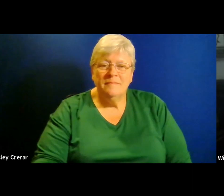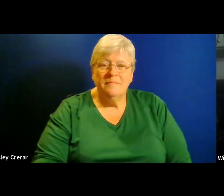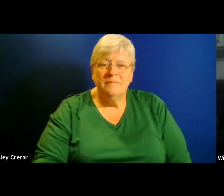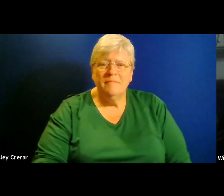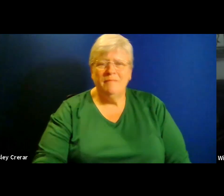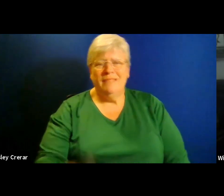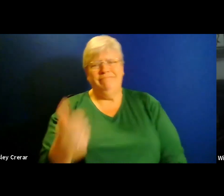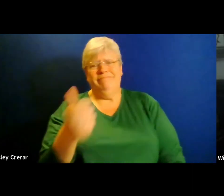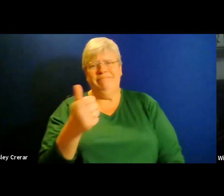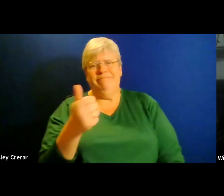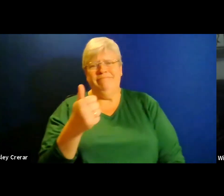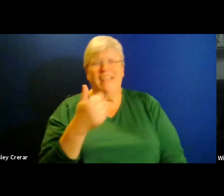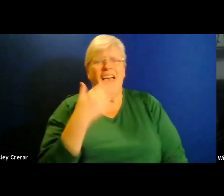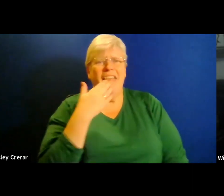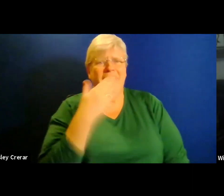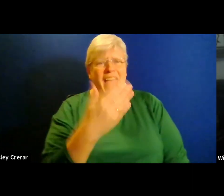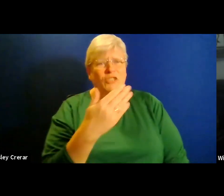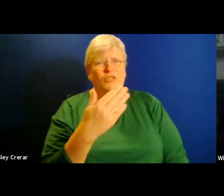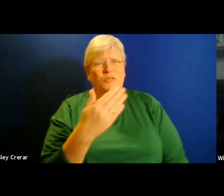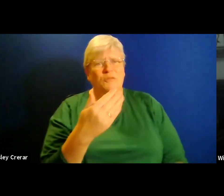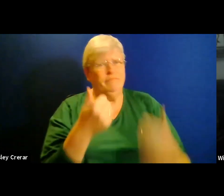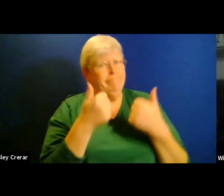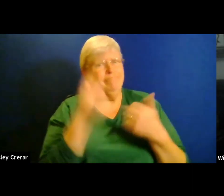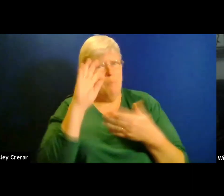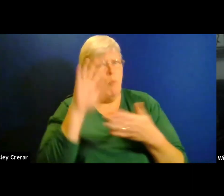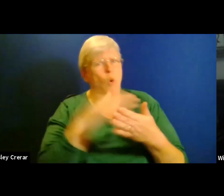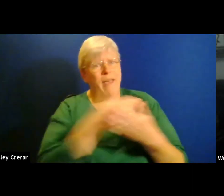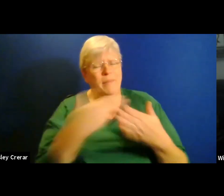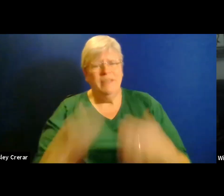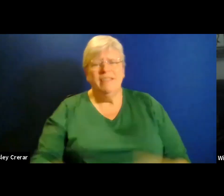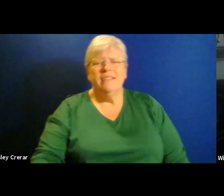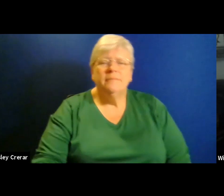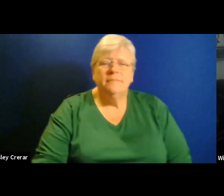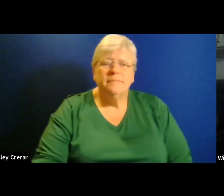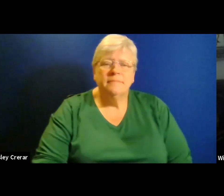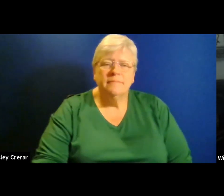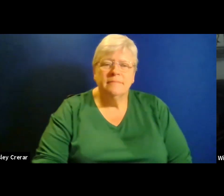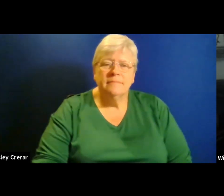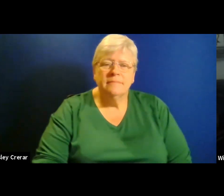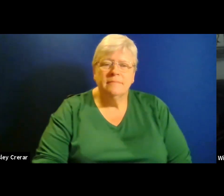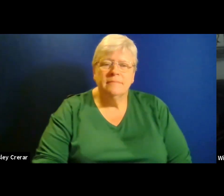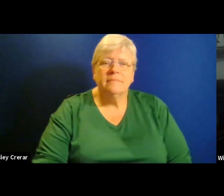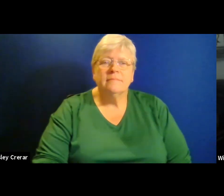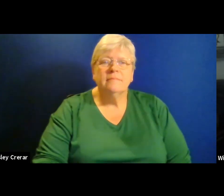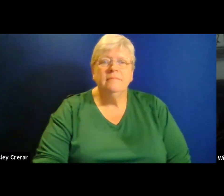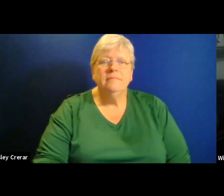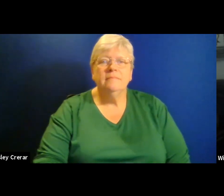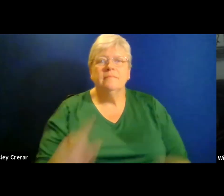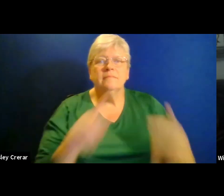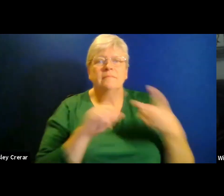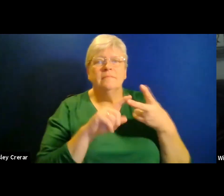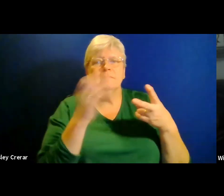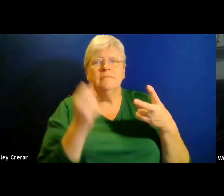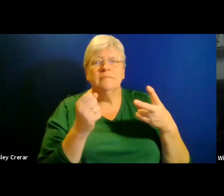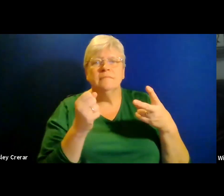Jordan, for performing those brilliant poems for us this evening. Second up is,